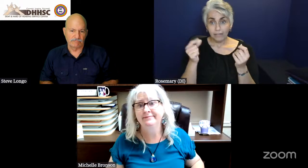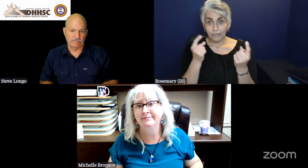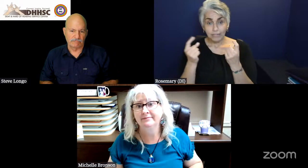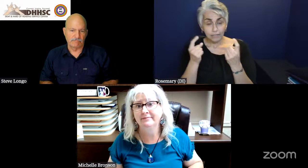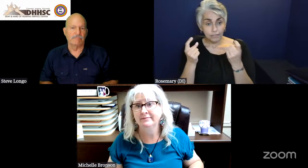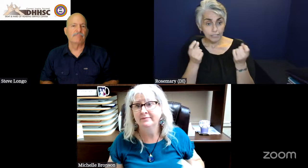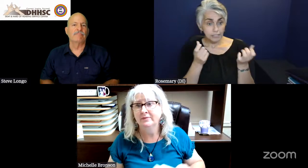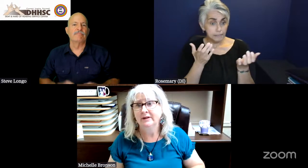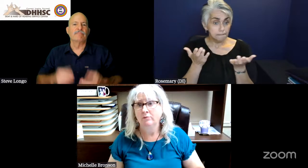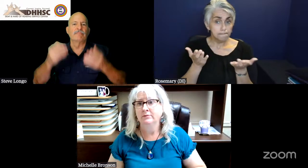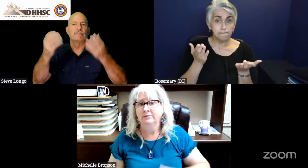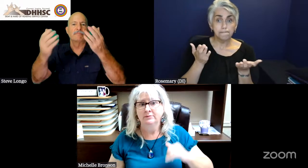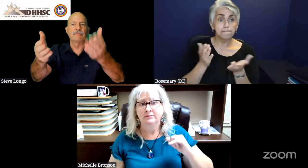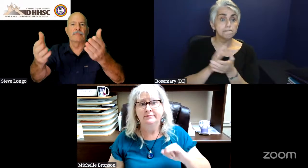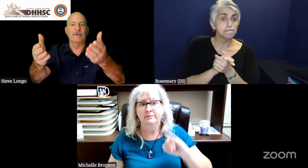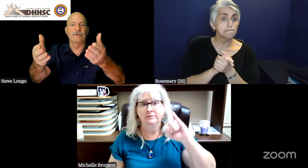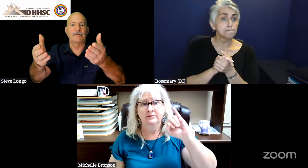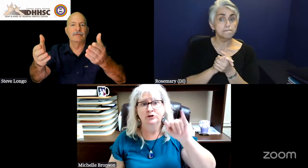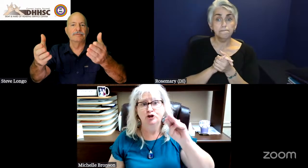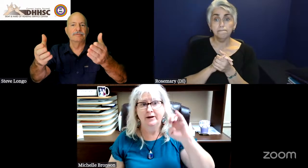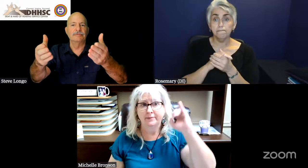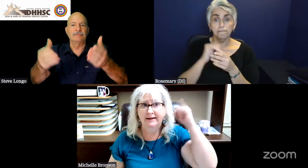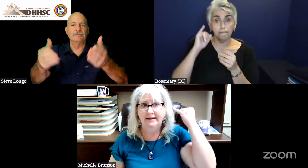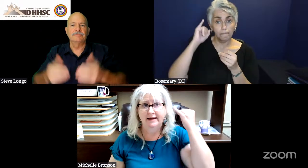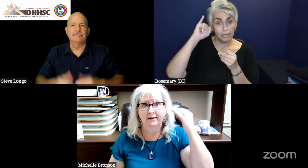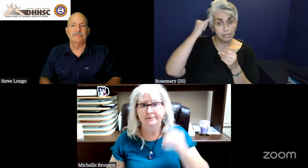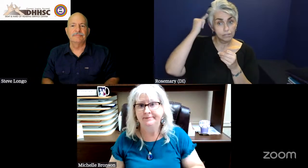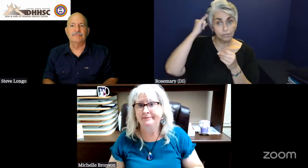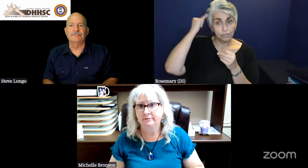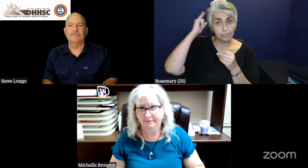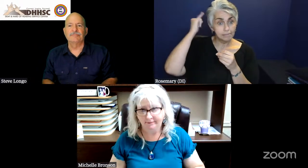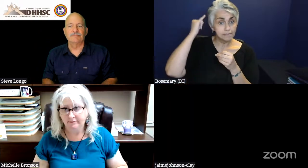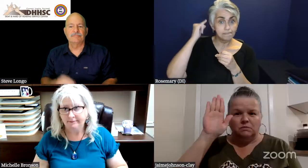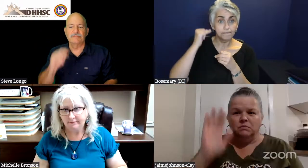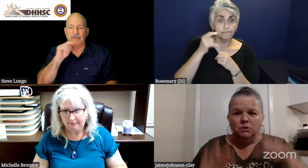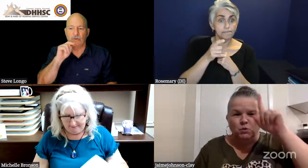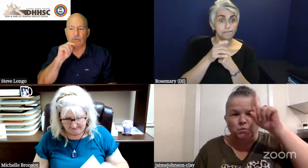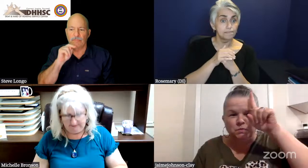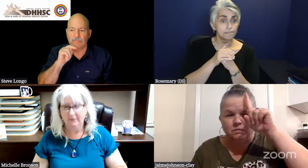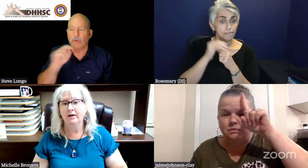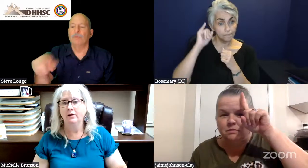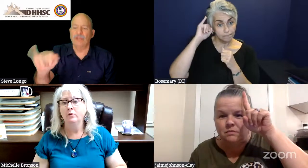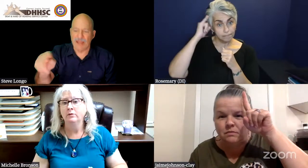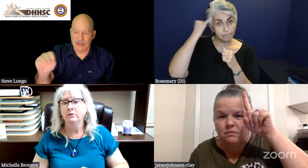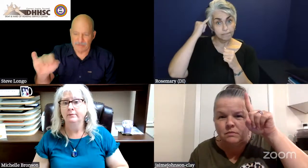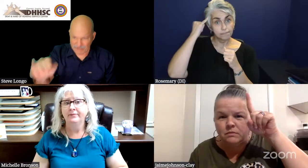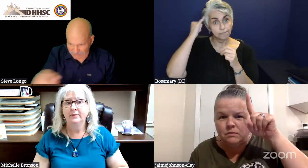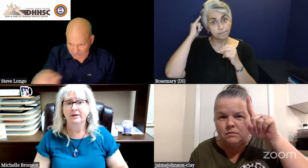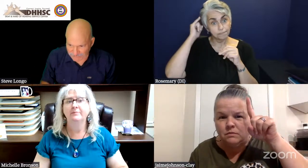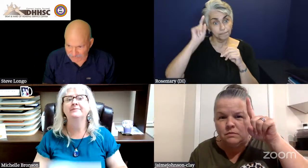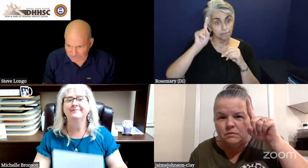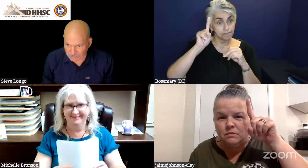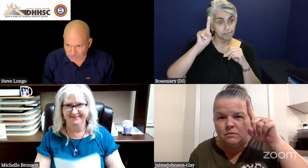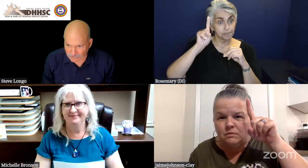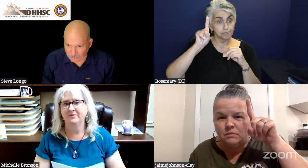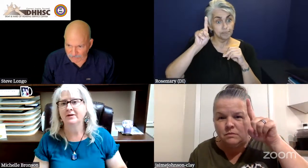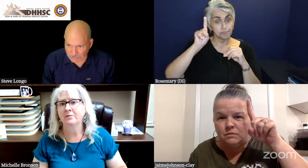Let me be certain I didn't forget anything. Are there any questions? And